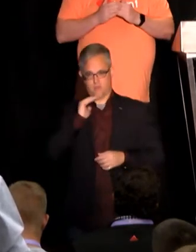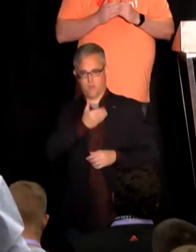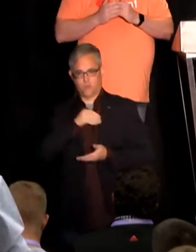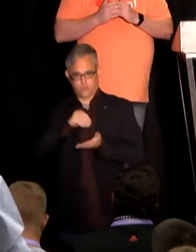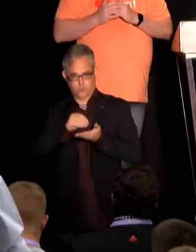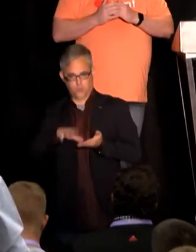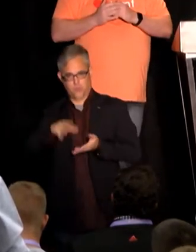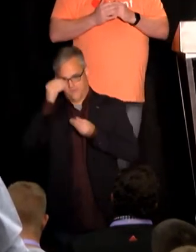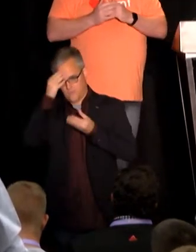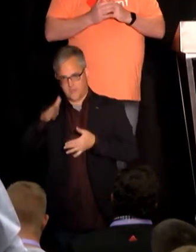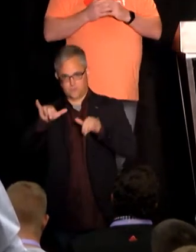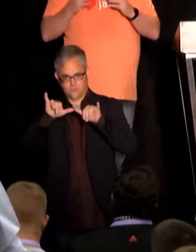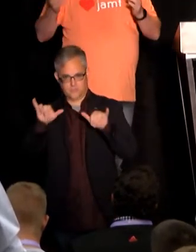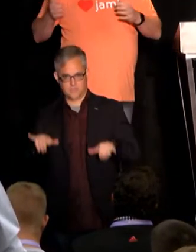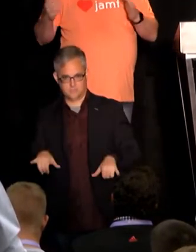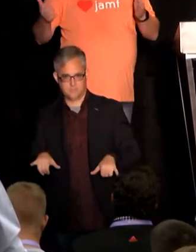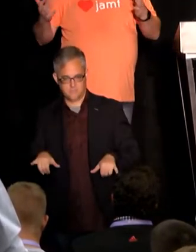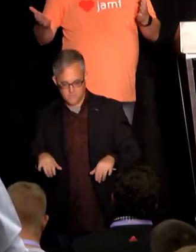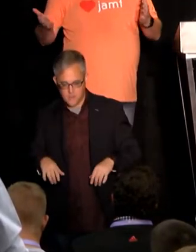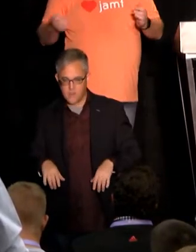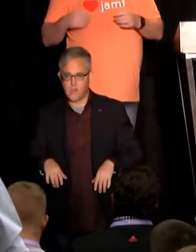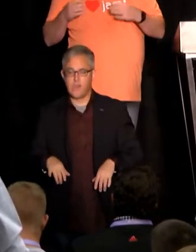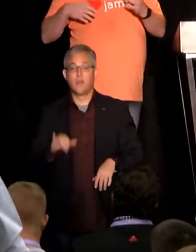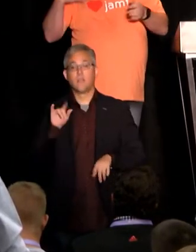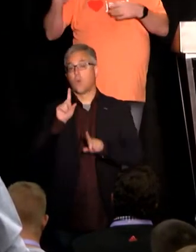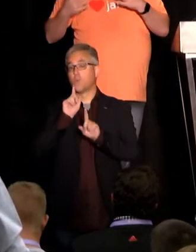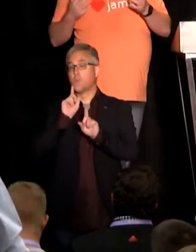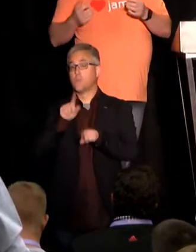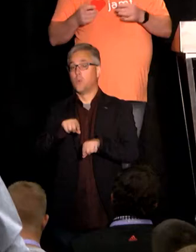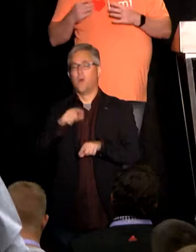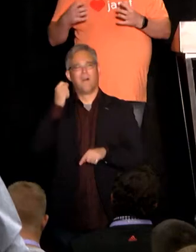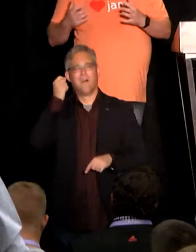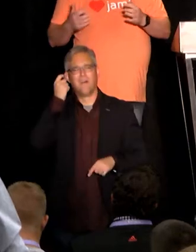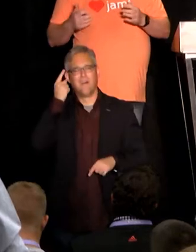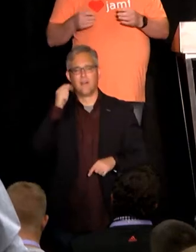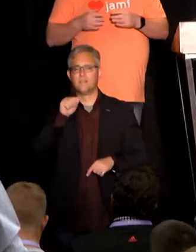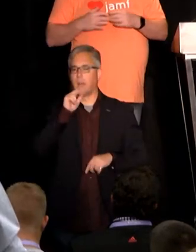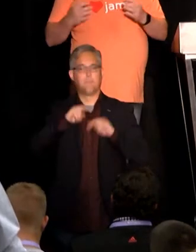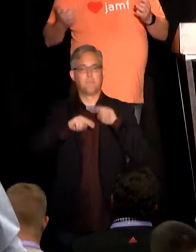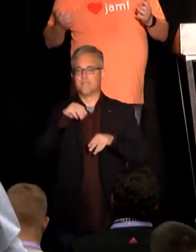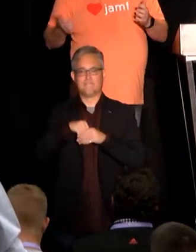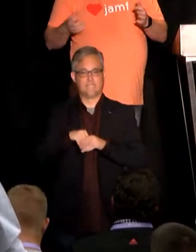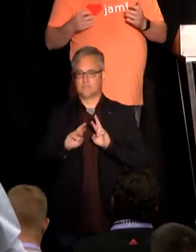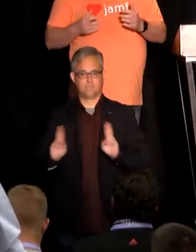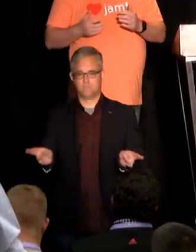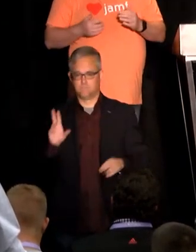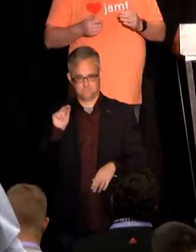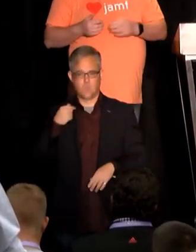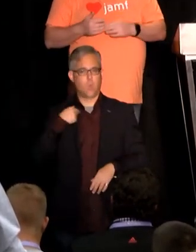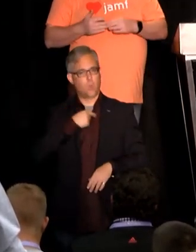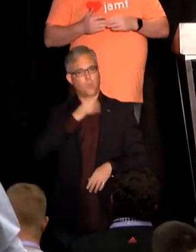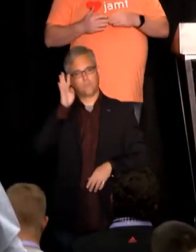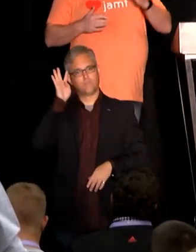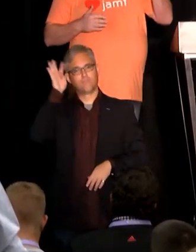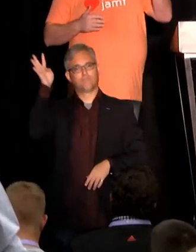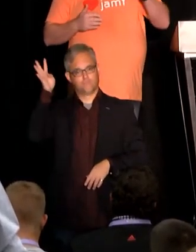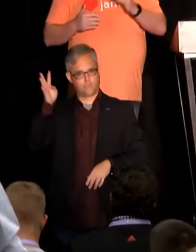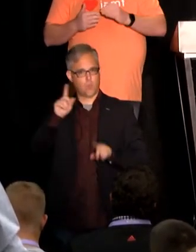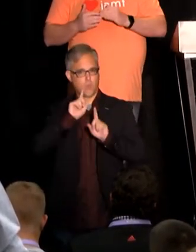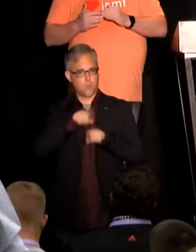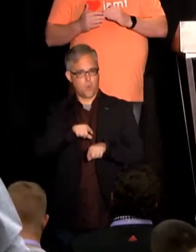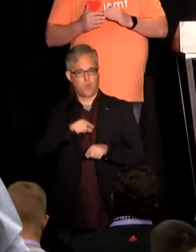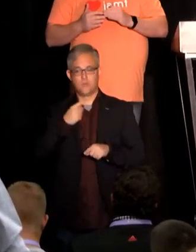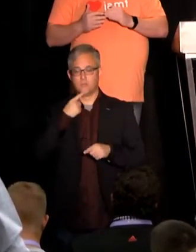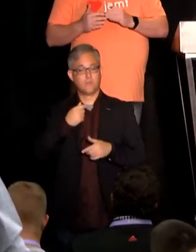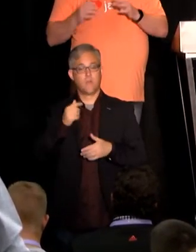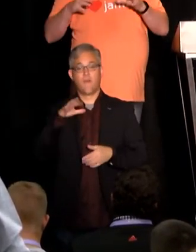system. And the report that we wrote, so it's not like a built-in feature, but we wrote a report that basically says, find all